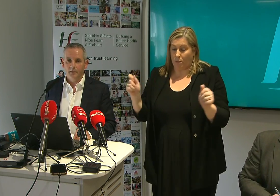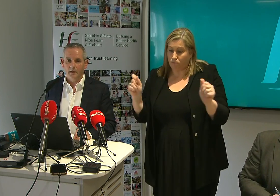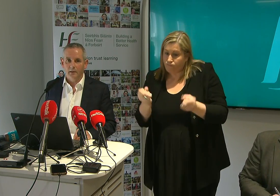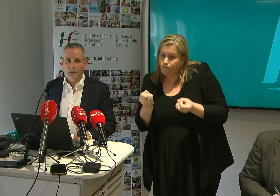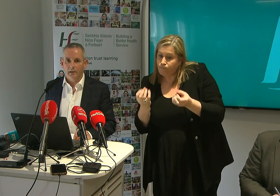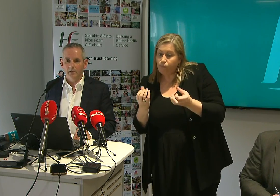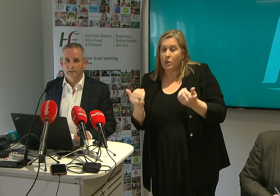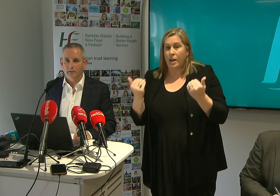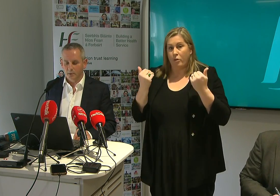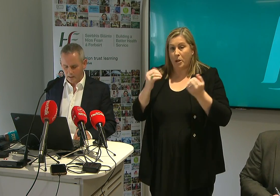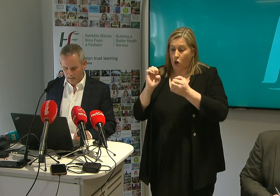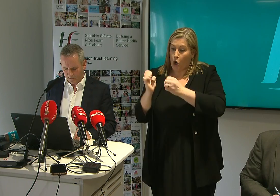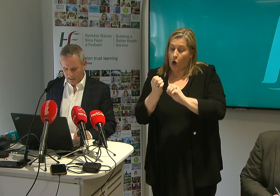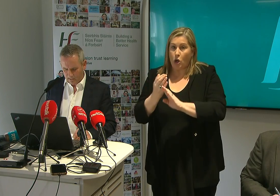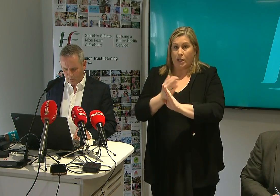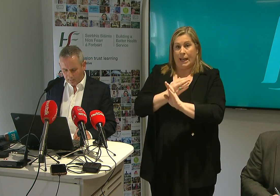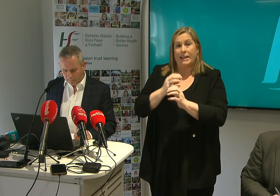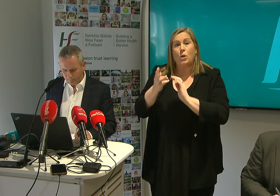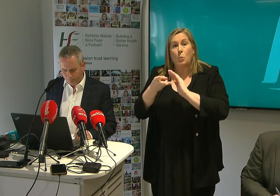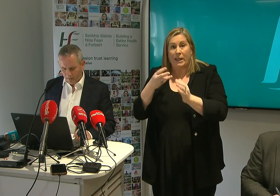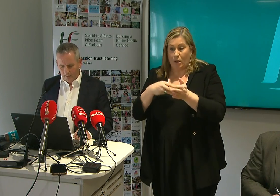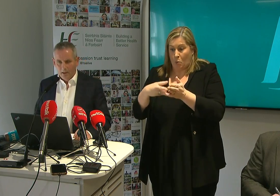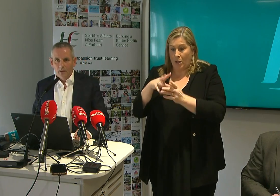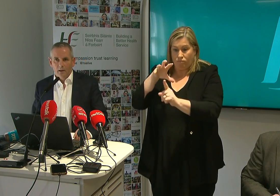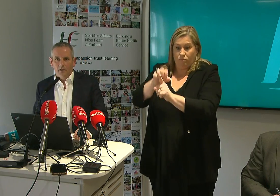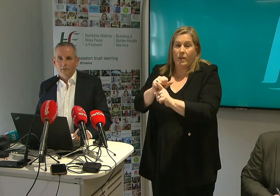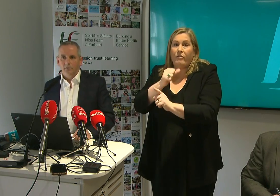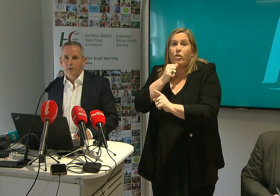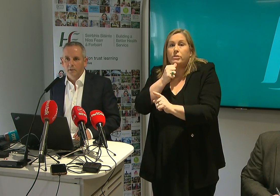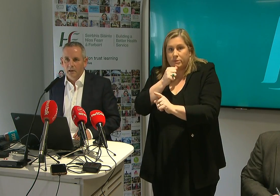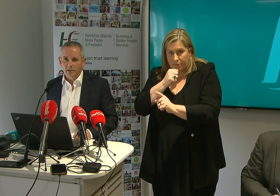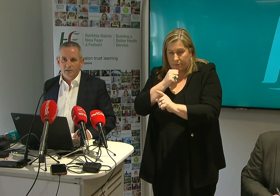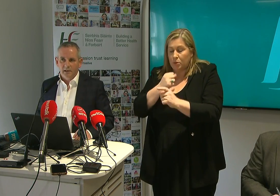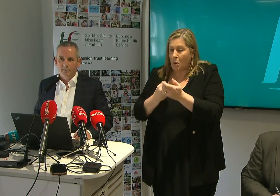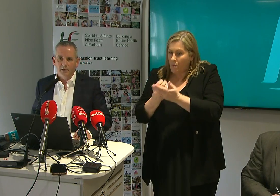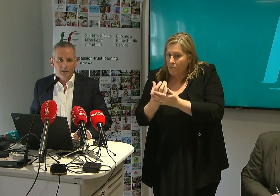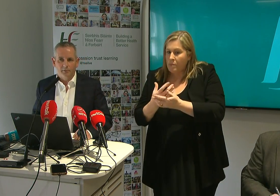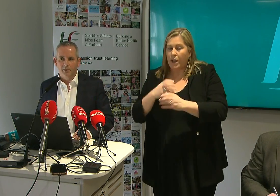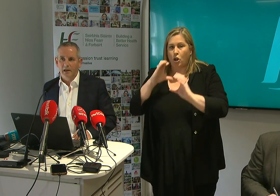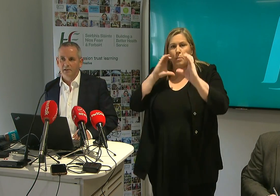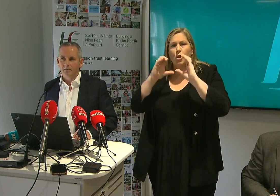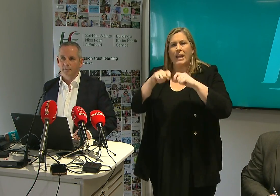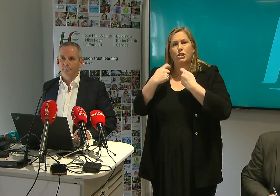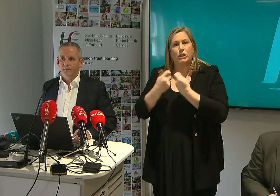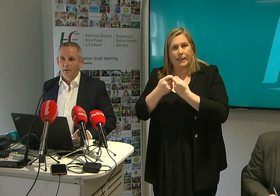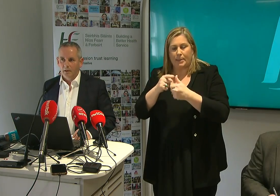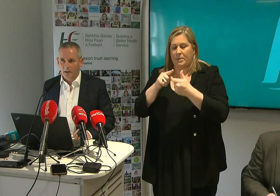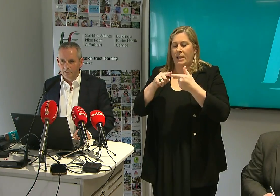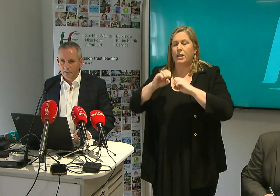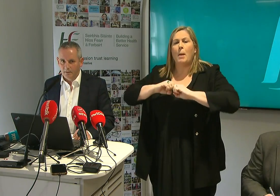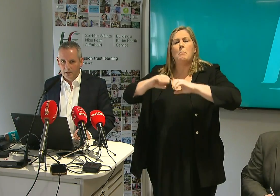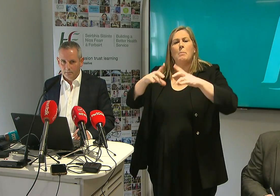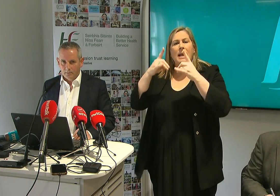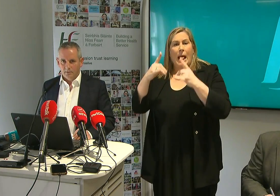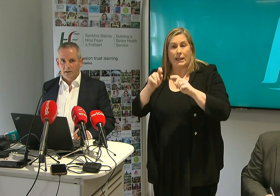detail earlier in the week as the case emerged, and our communications teams and our public health teams